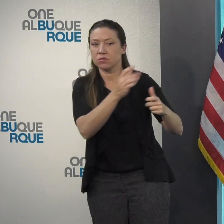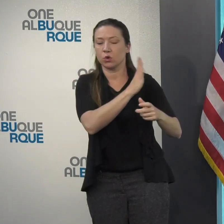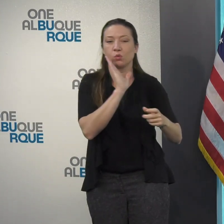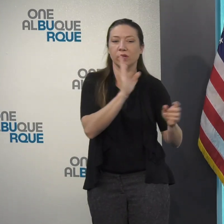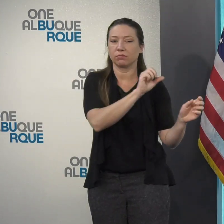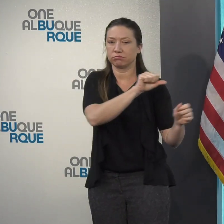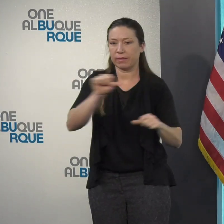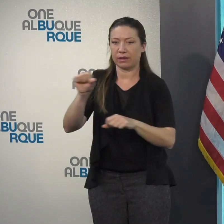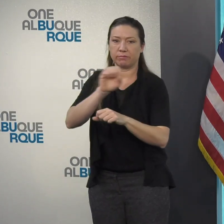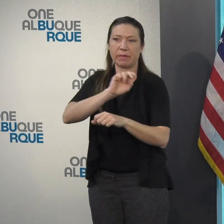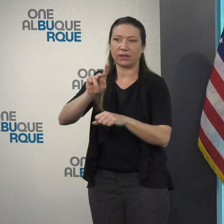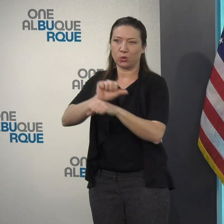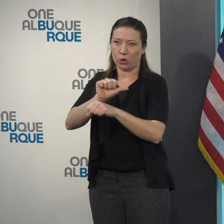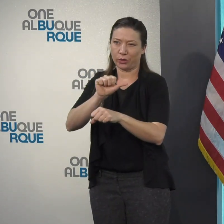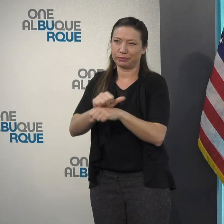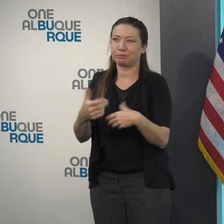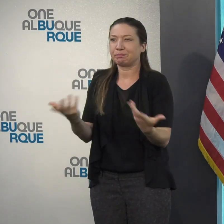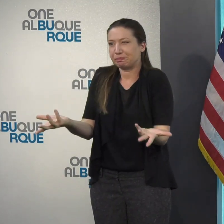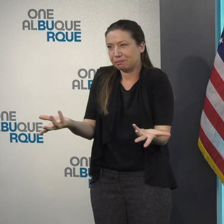department.